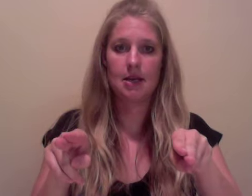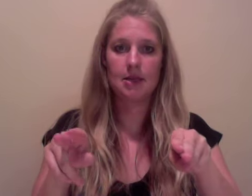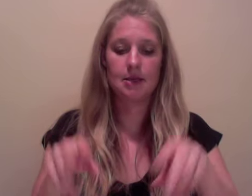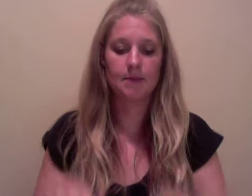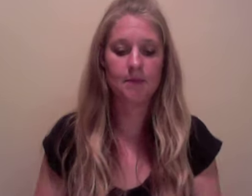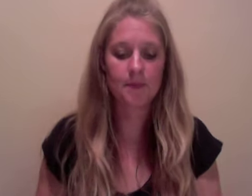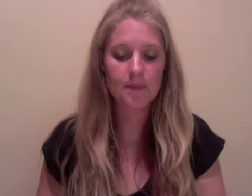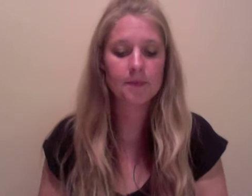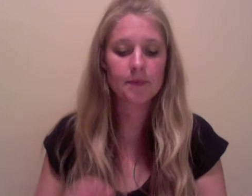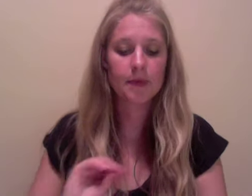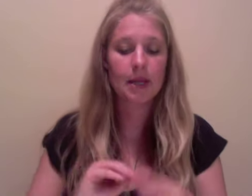egg.